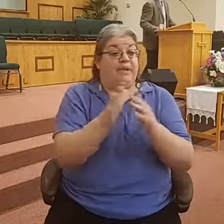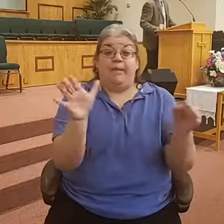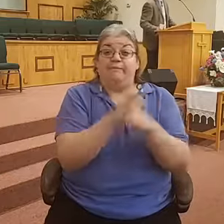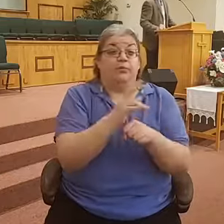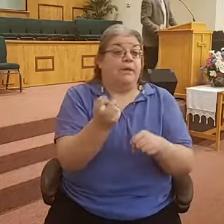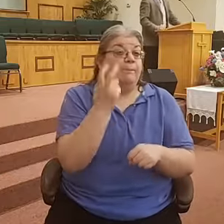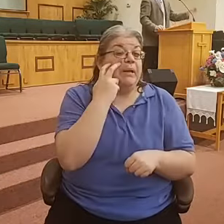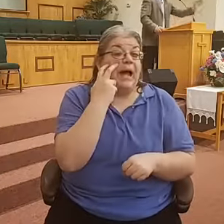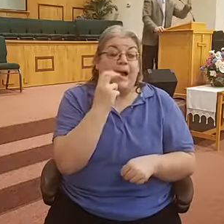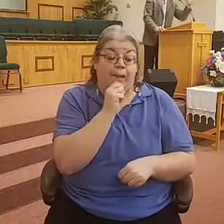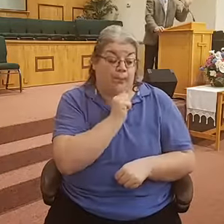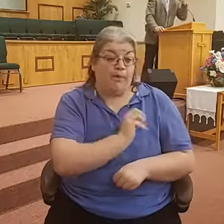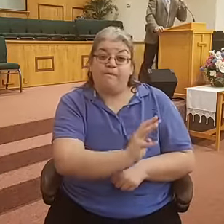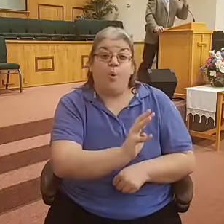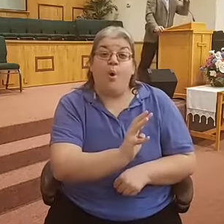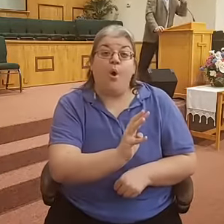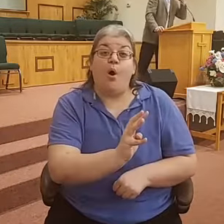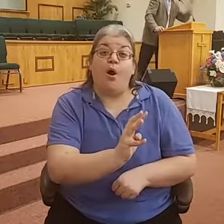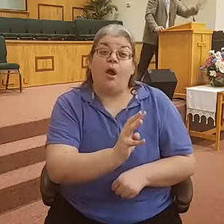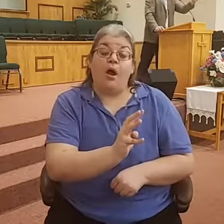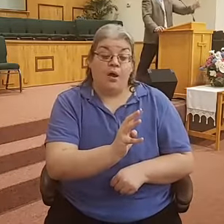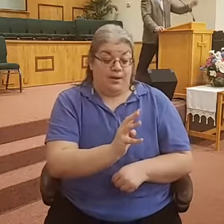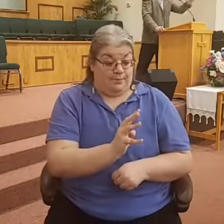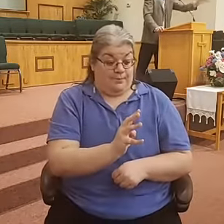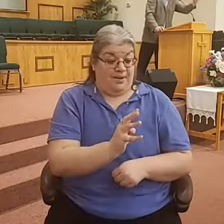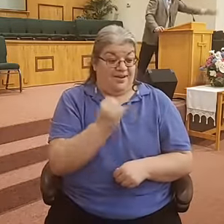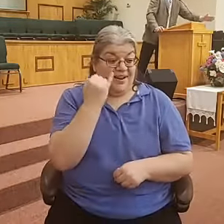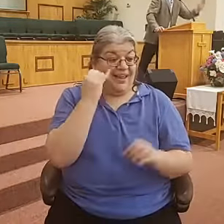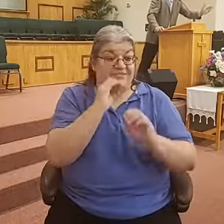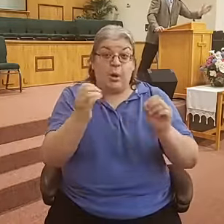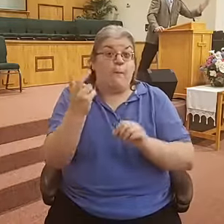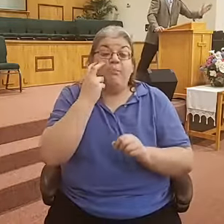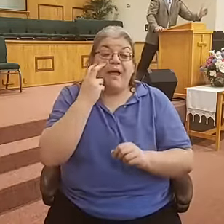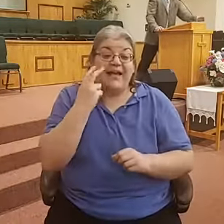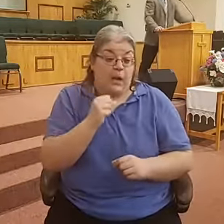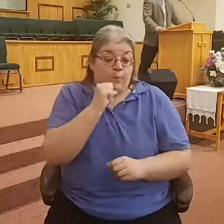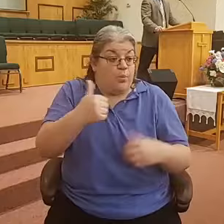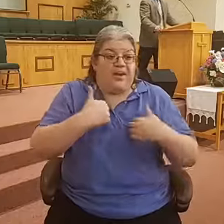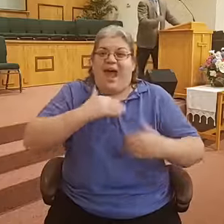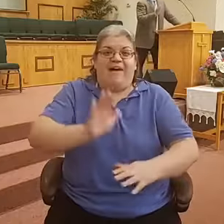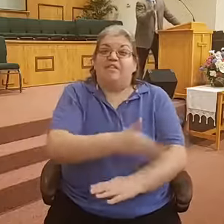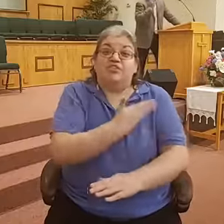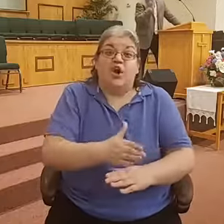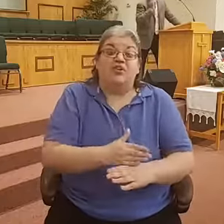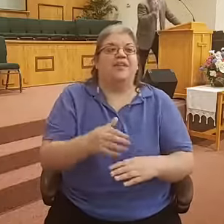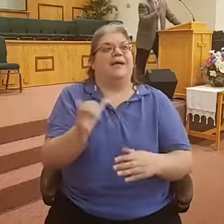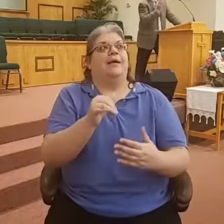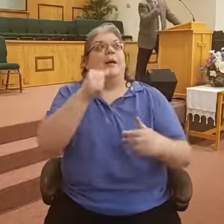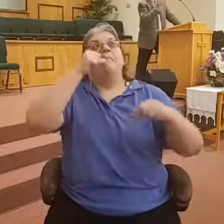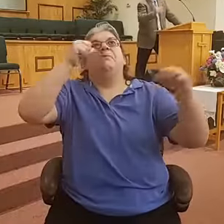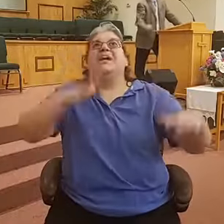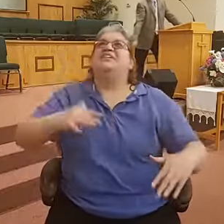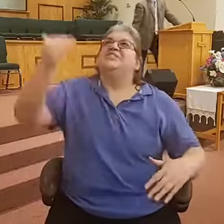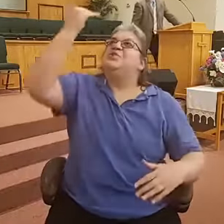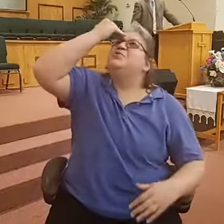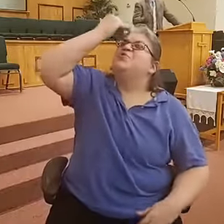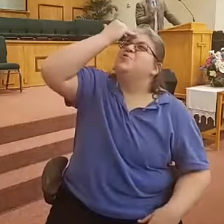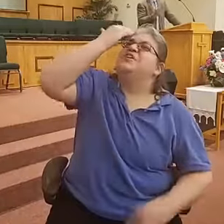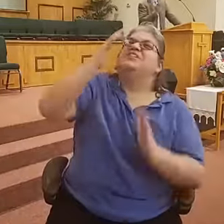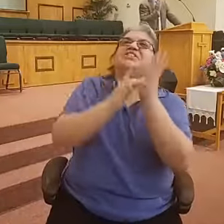4 years old. But if it wasn't for that blindness, we wouldn't have songs like Blessed